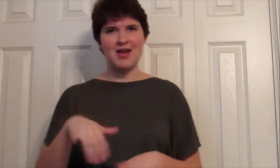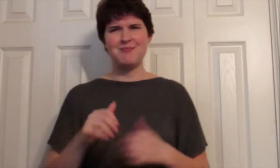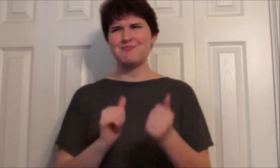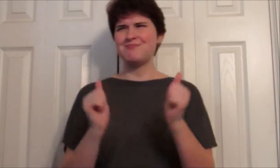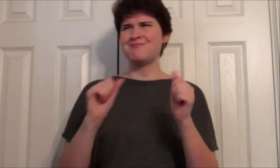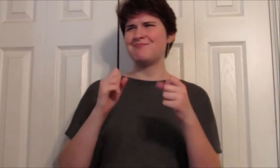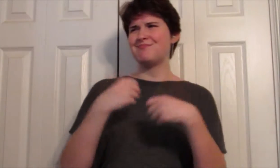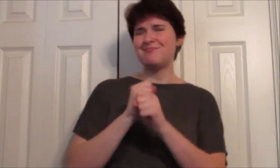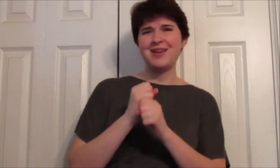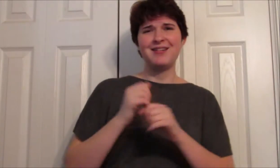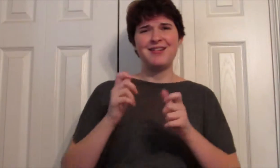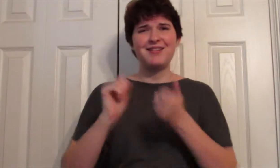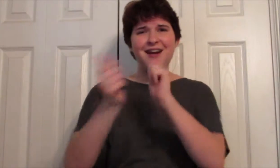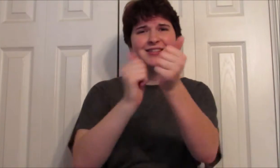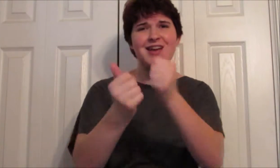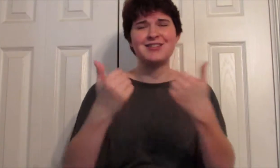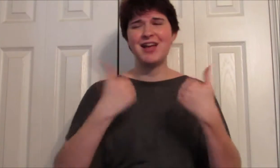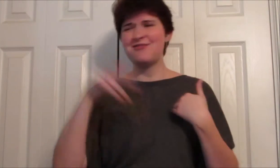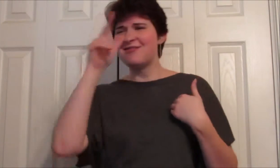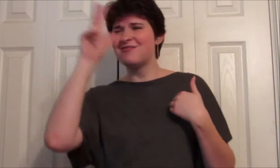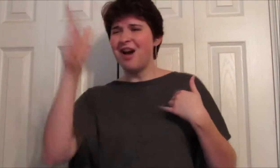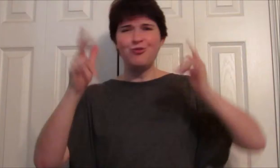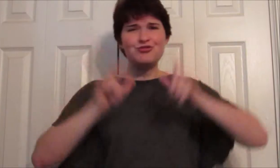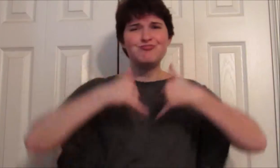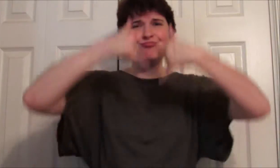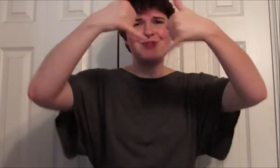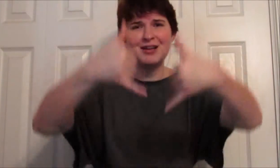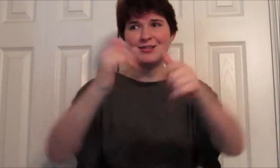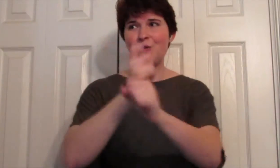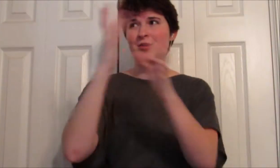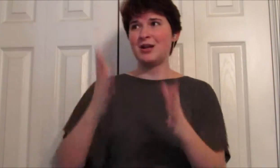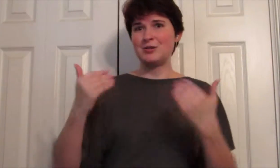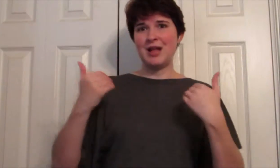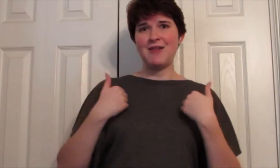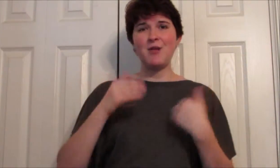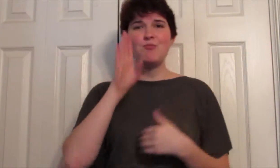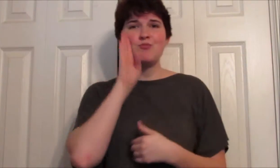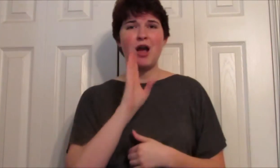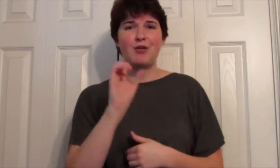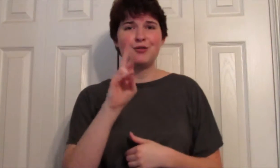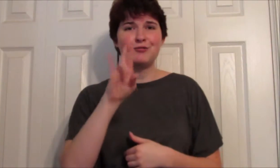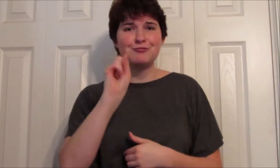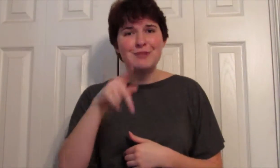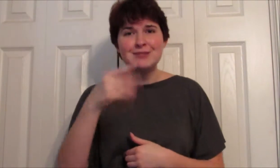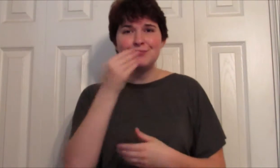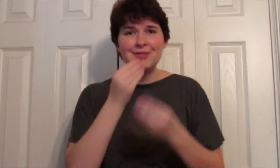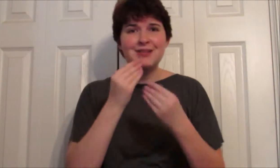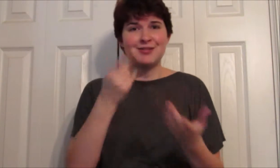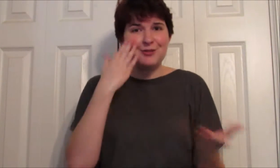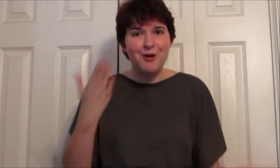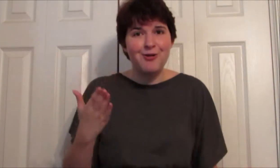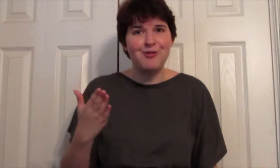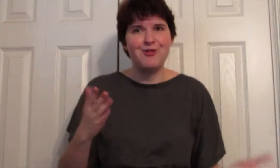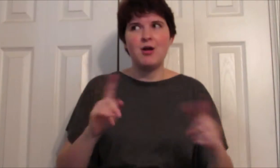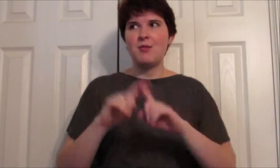contest. We could have lousy prizes, and no, the winner would get a brown and crisp meal, you know? But no one could complain.